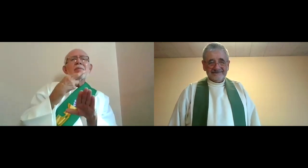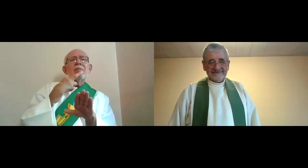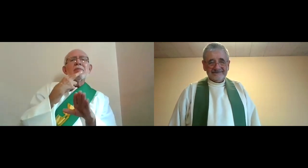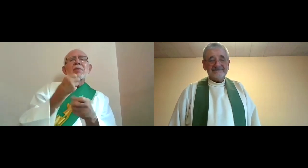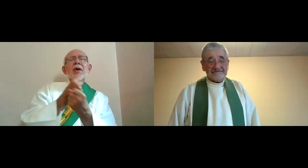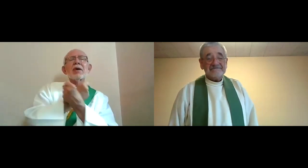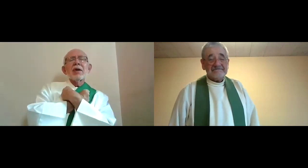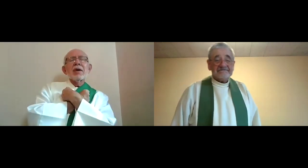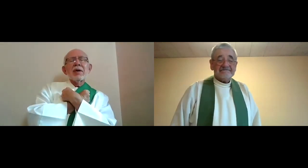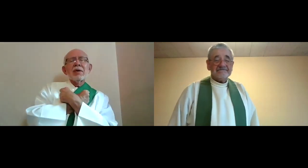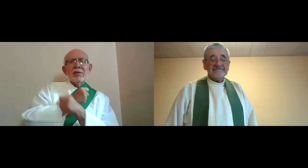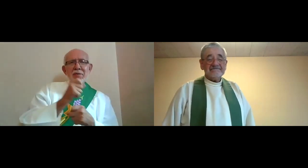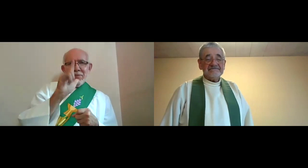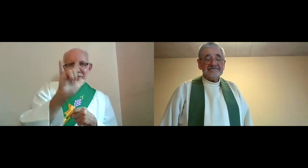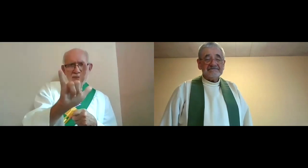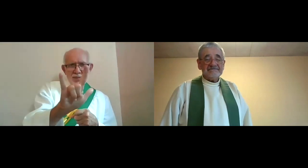Ray,